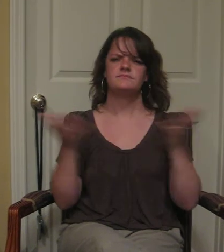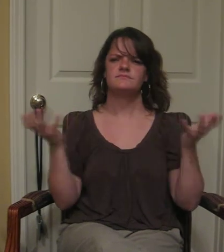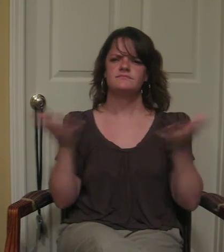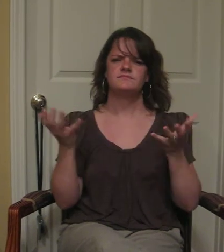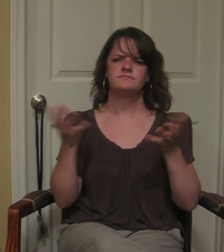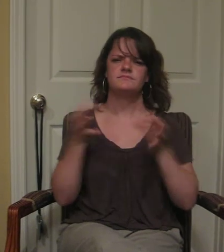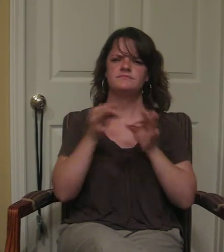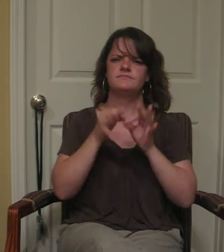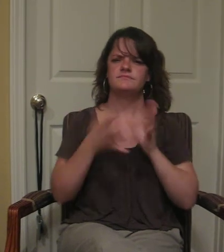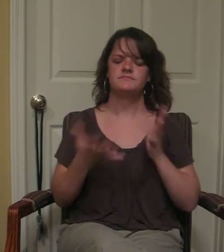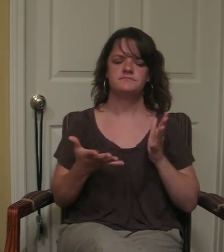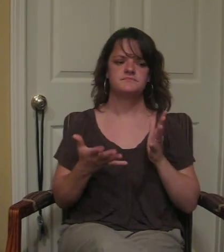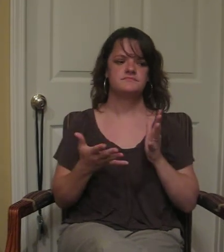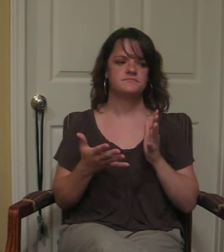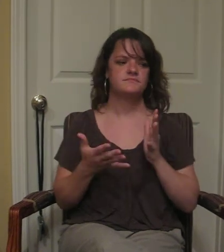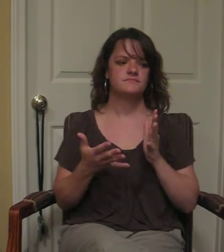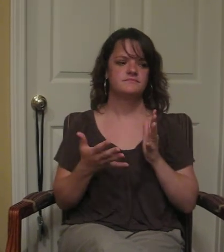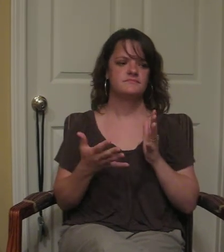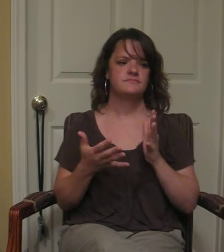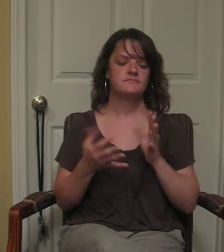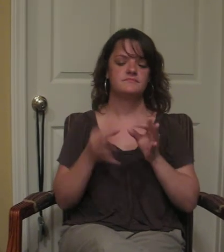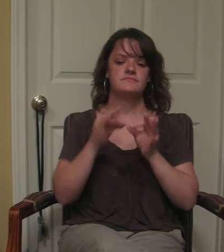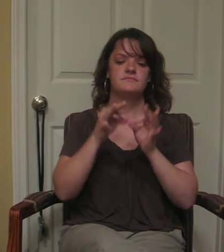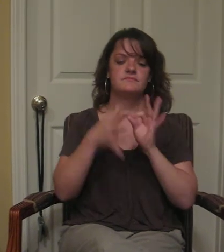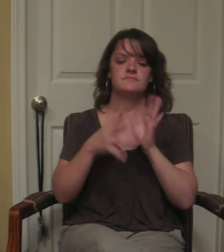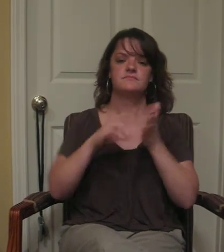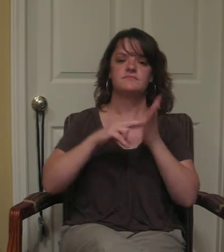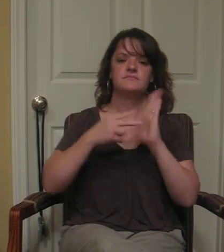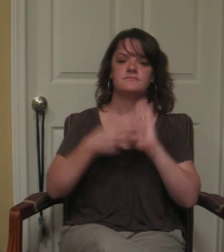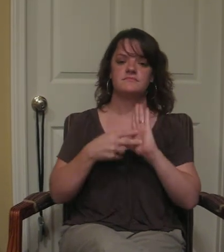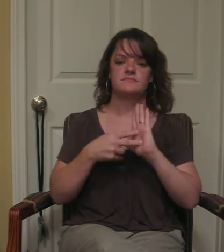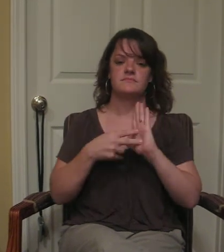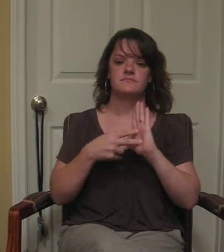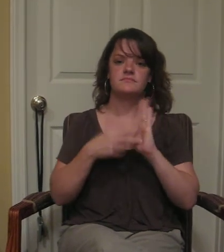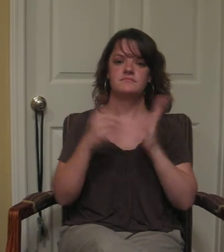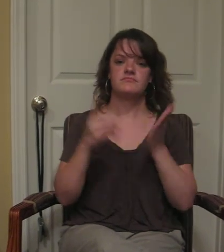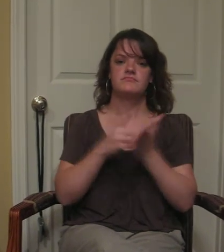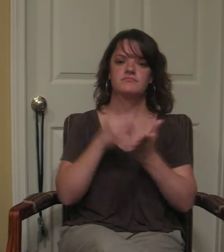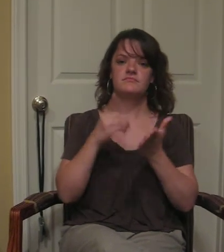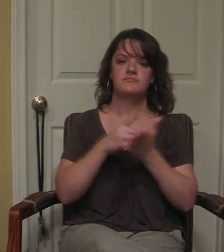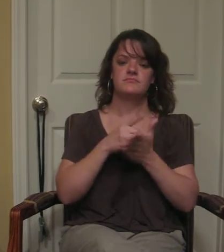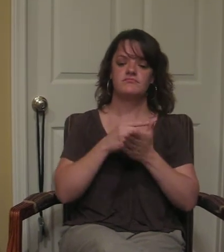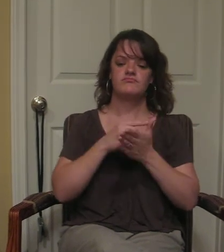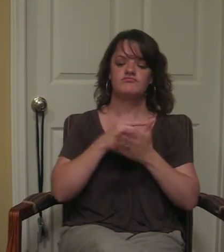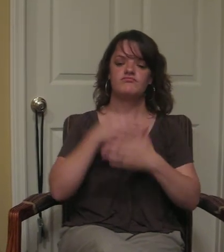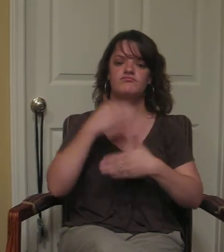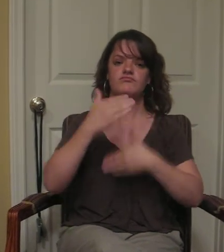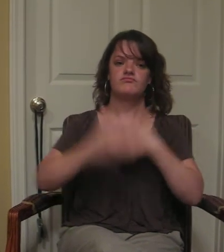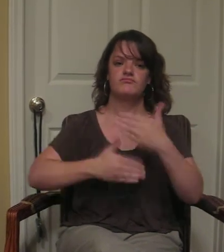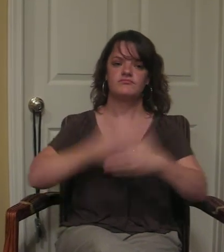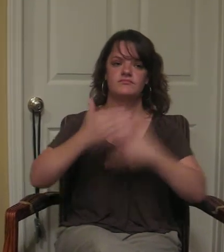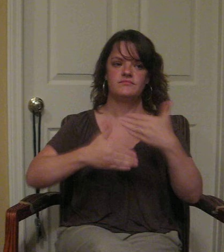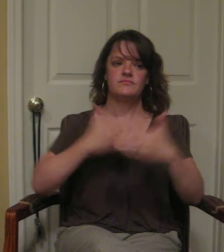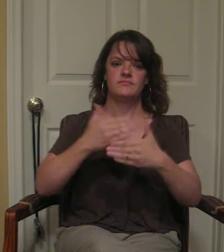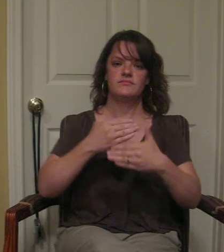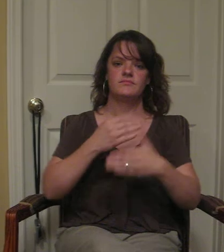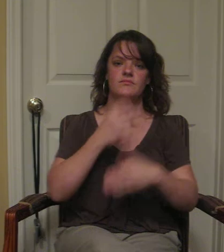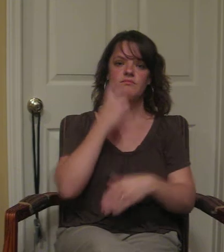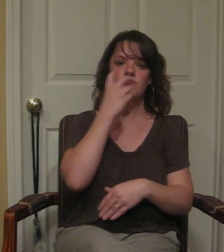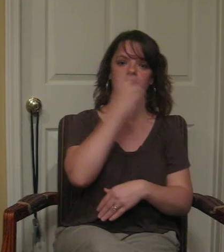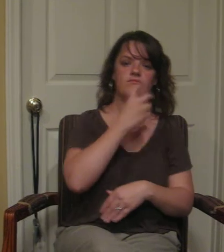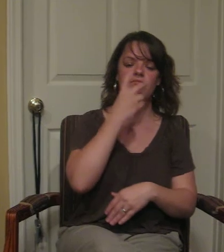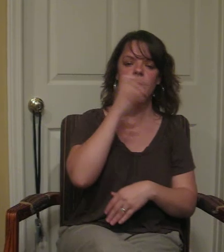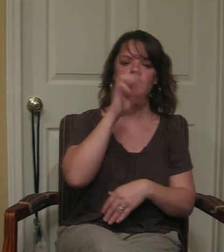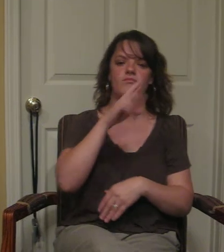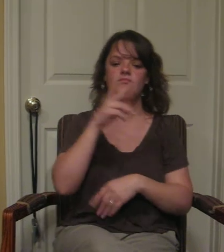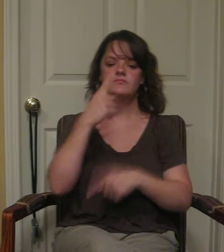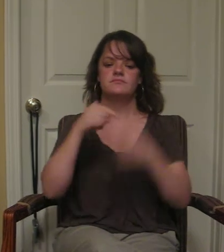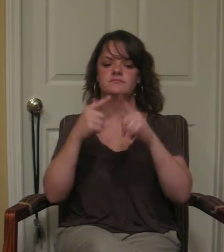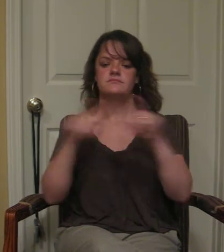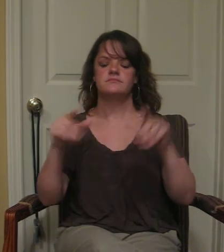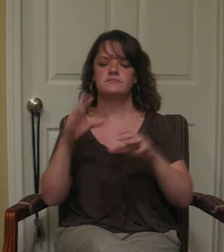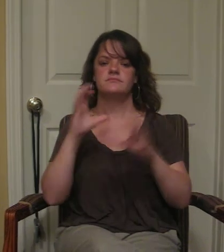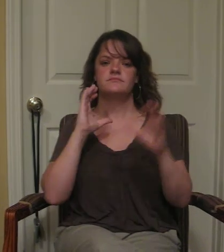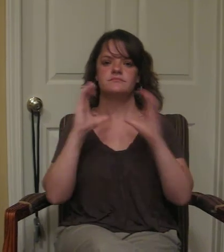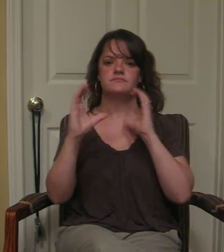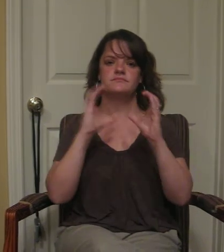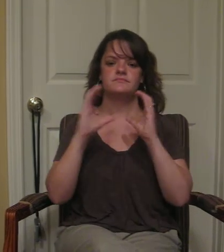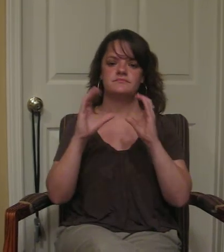interpreting? Interpreting can be defined as the facilitating of oral or sign language communication either simultaneously